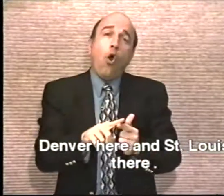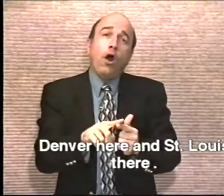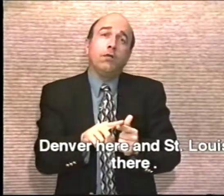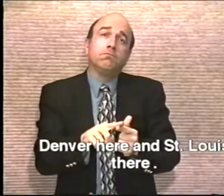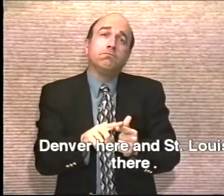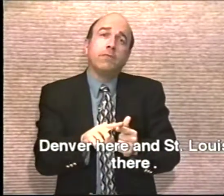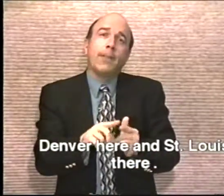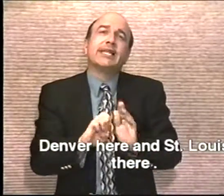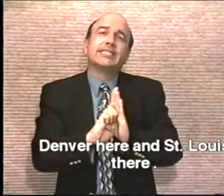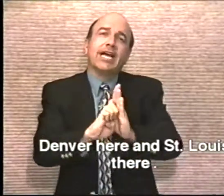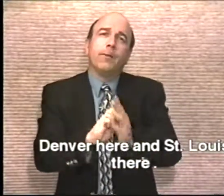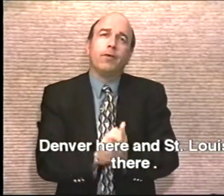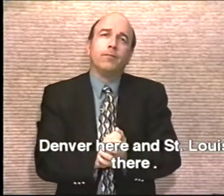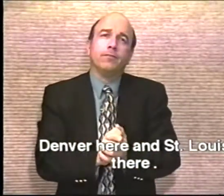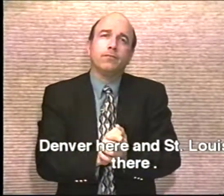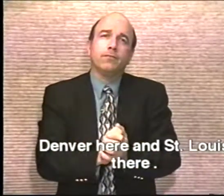Or, this example.